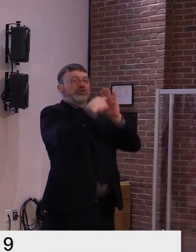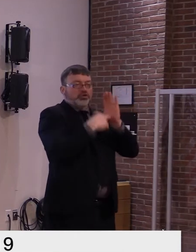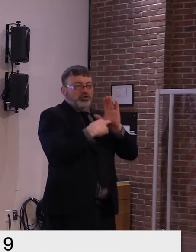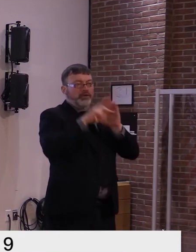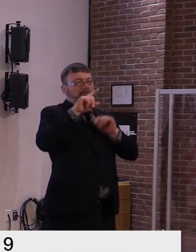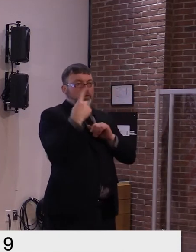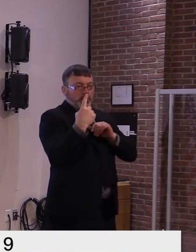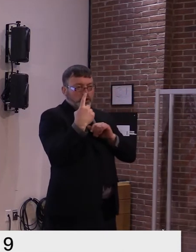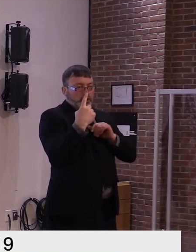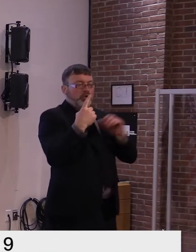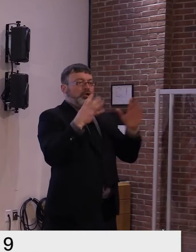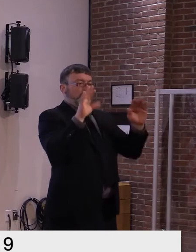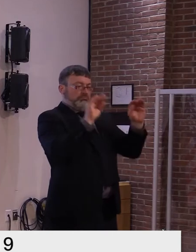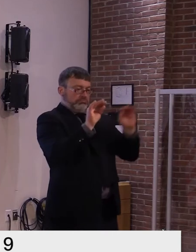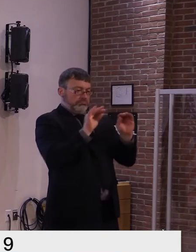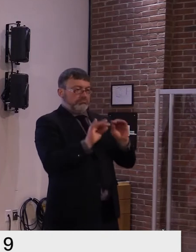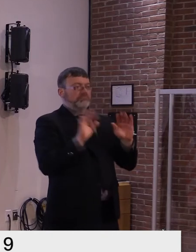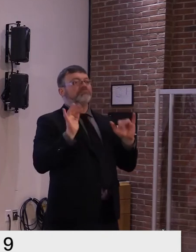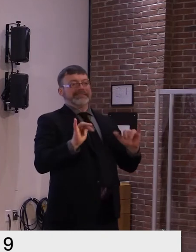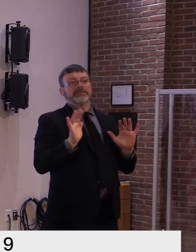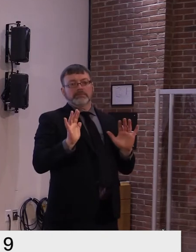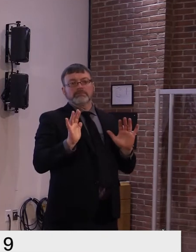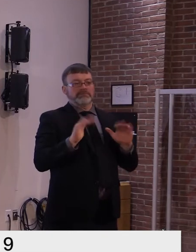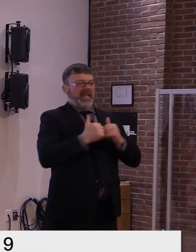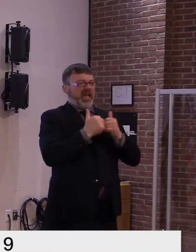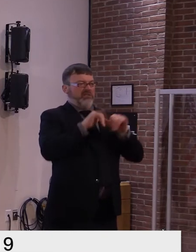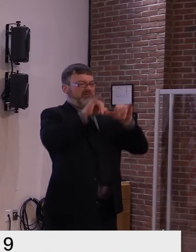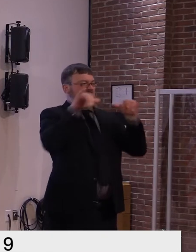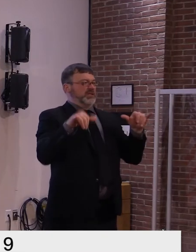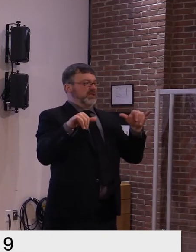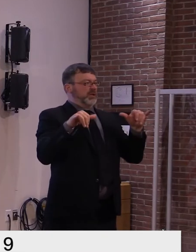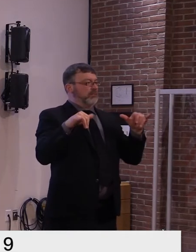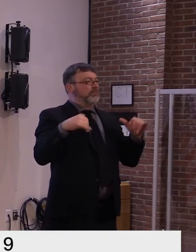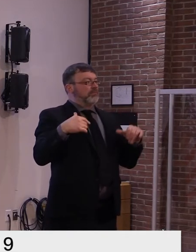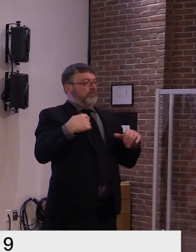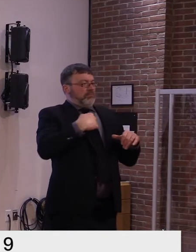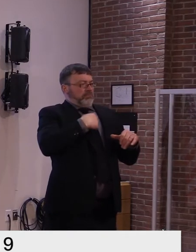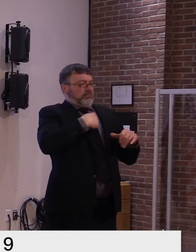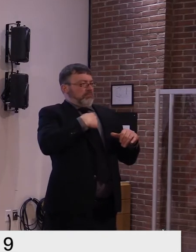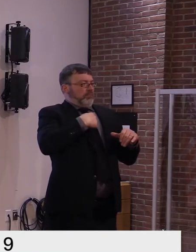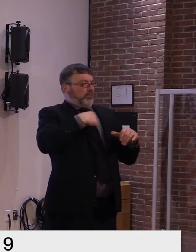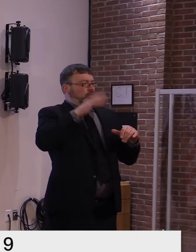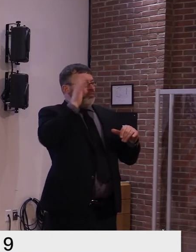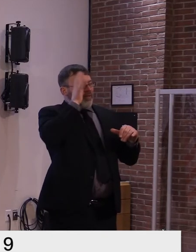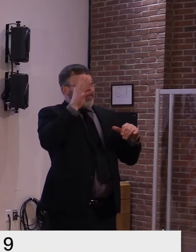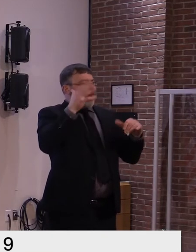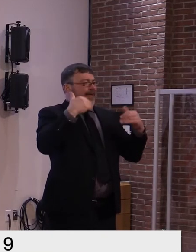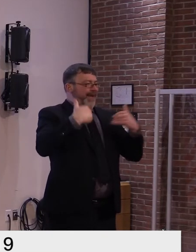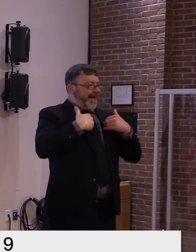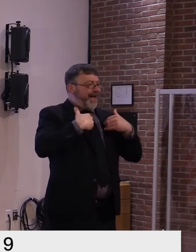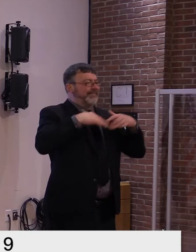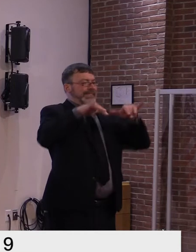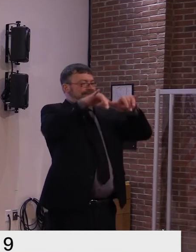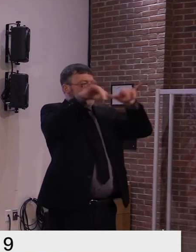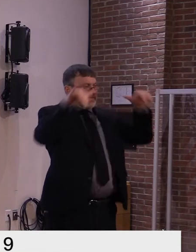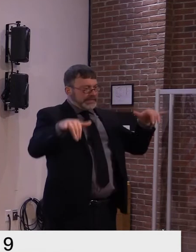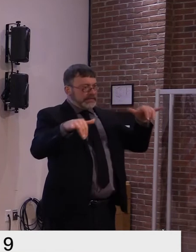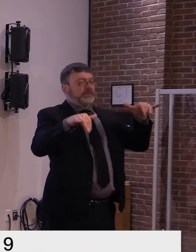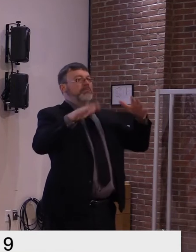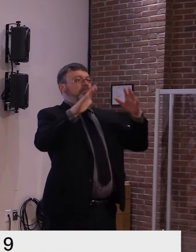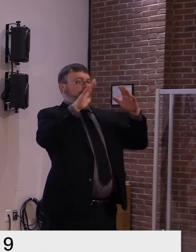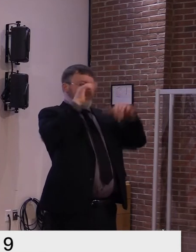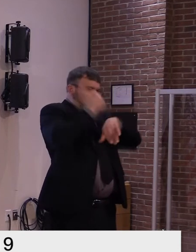a registration system. So there will be a registration system that we'll be announcing